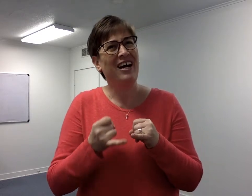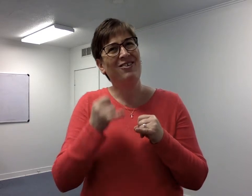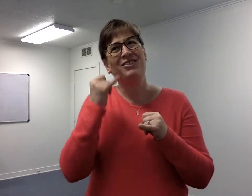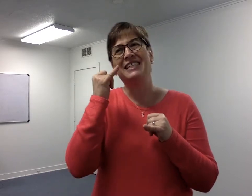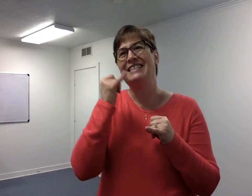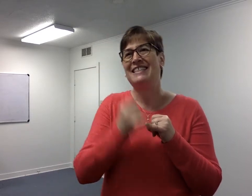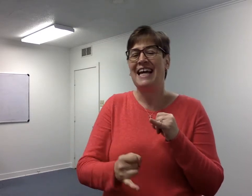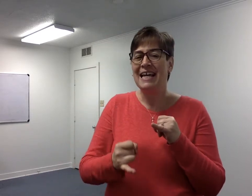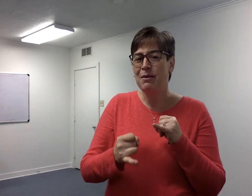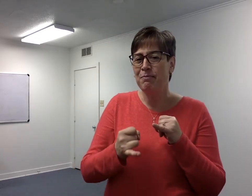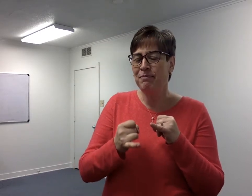Final exam.